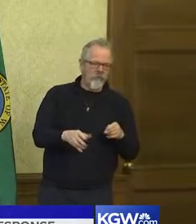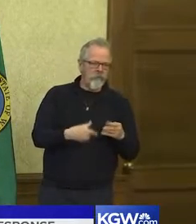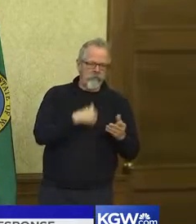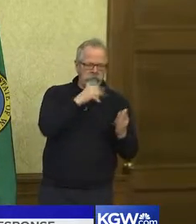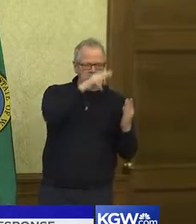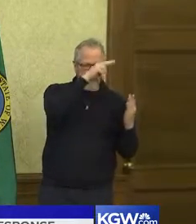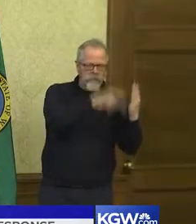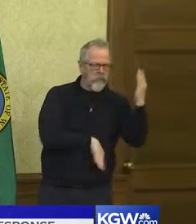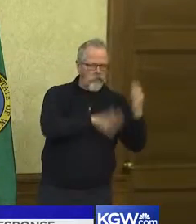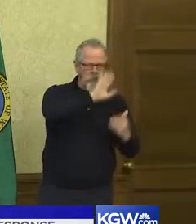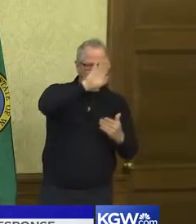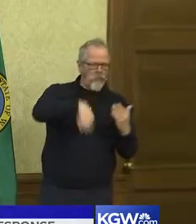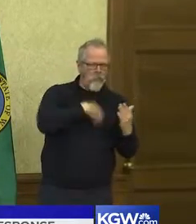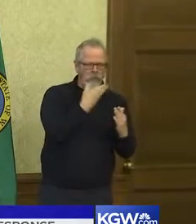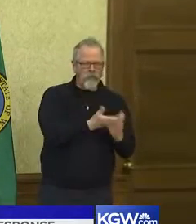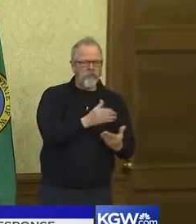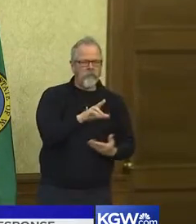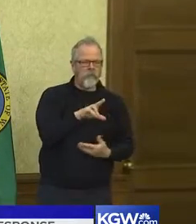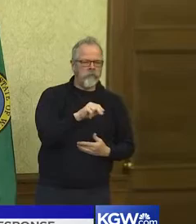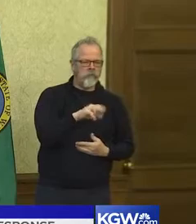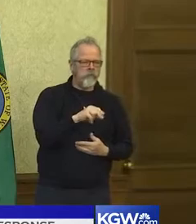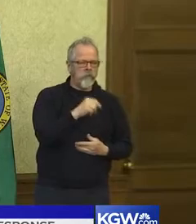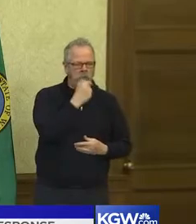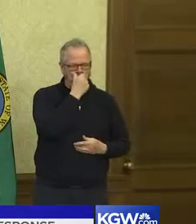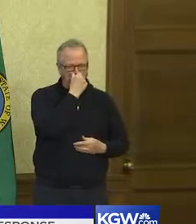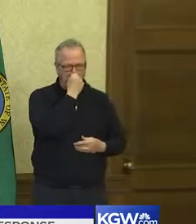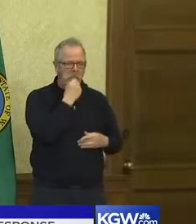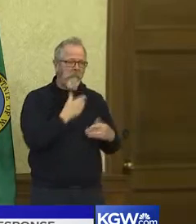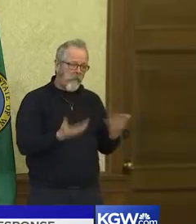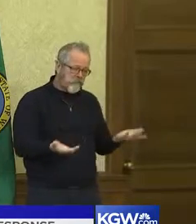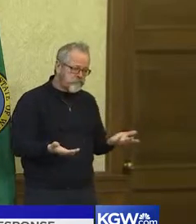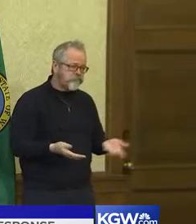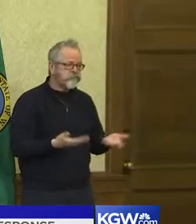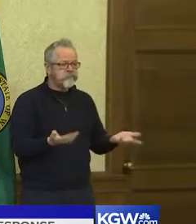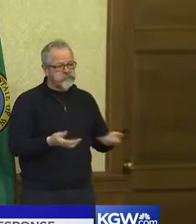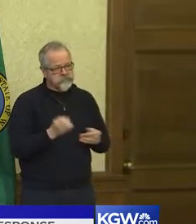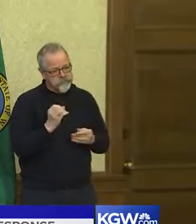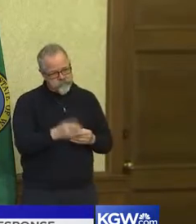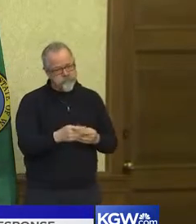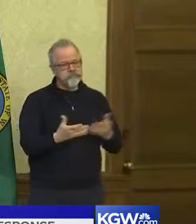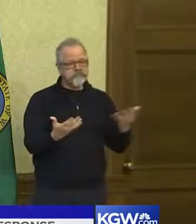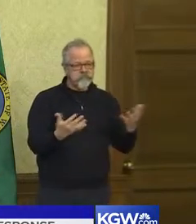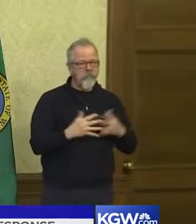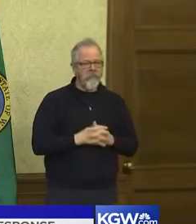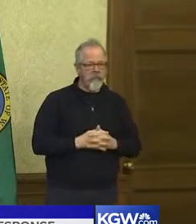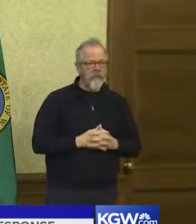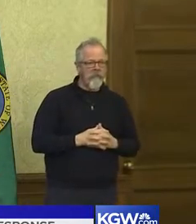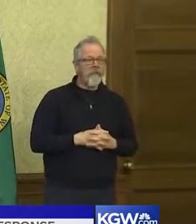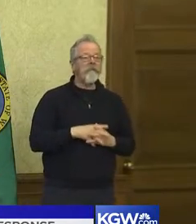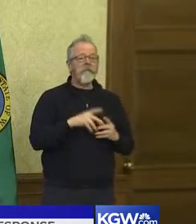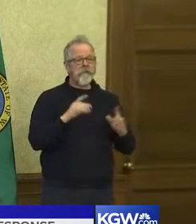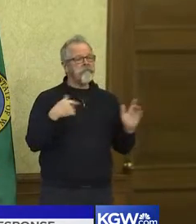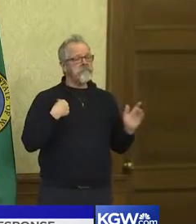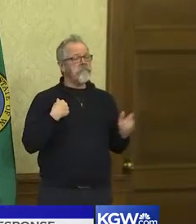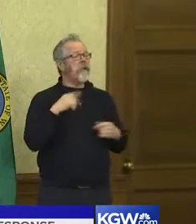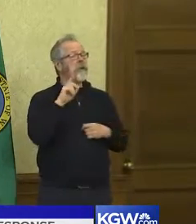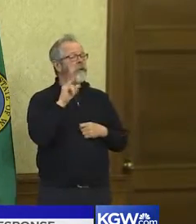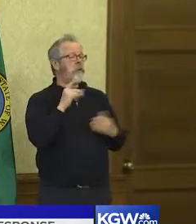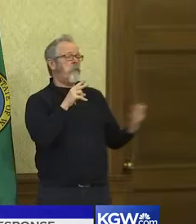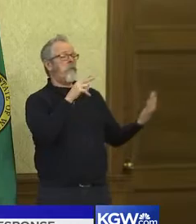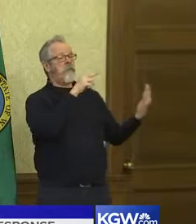are, even under the president's guidelines, we would not be eligible to start reopening our economy even